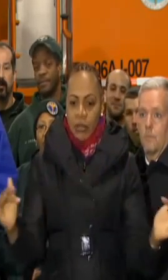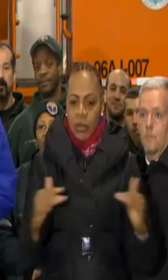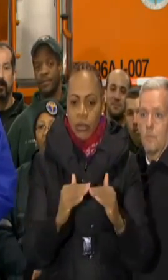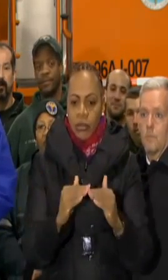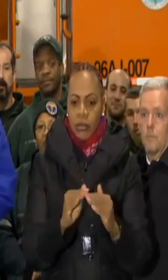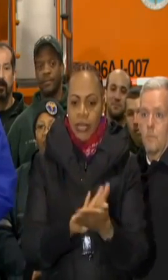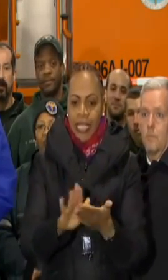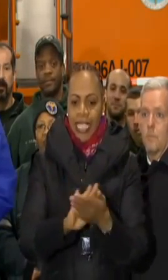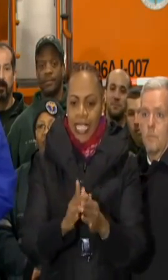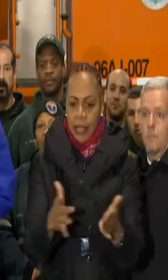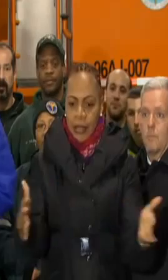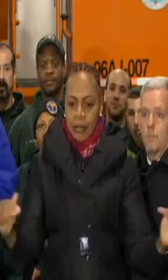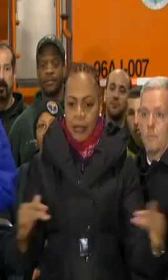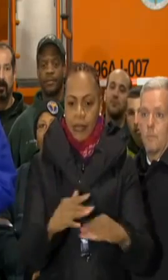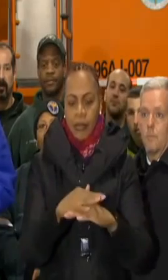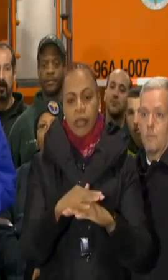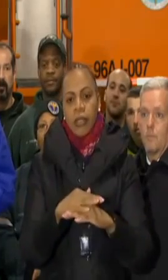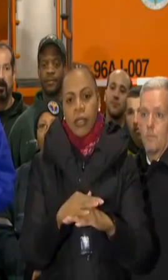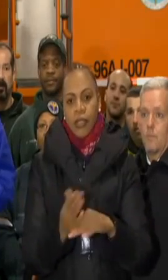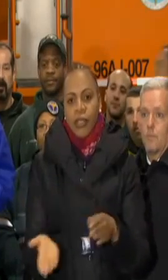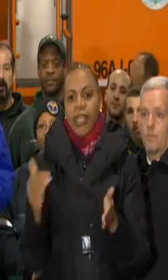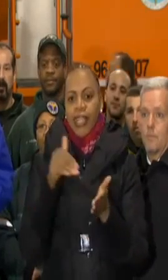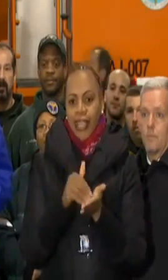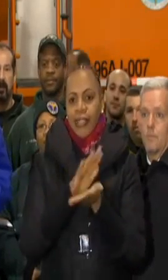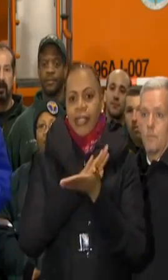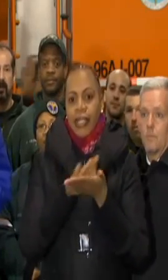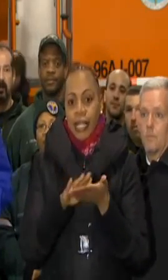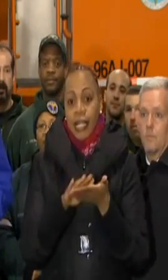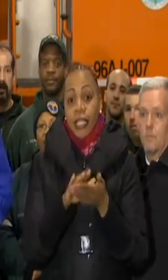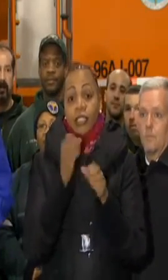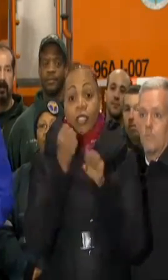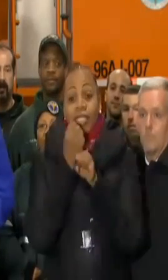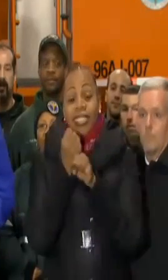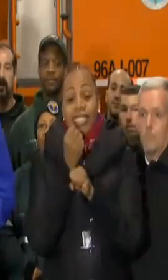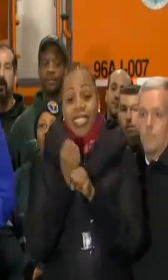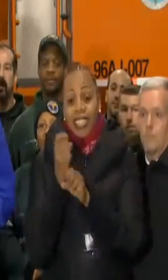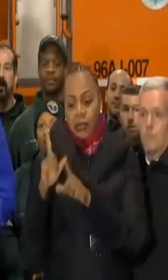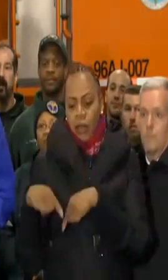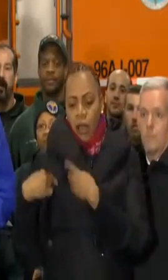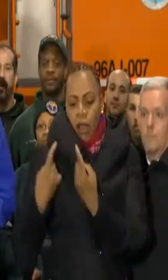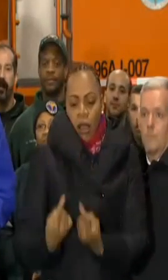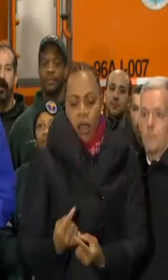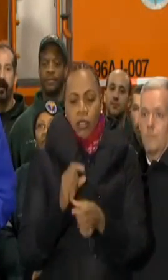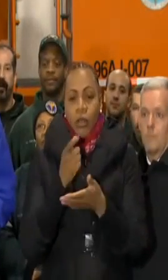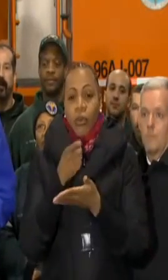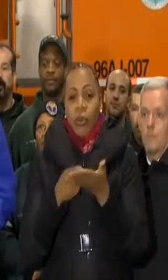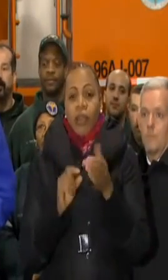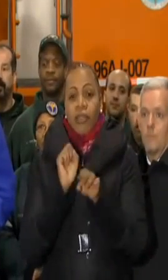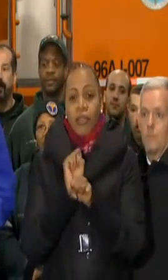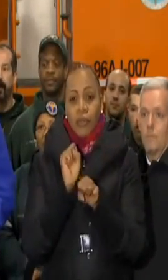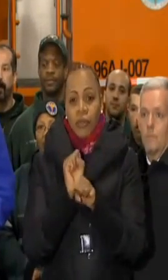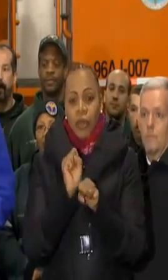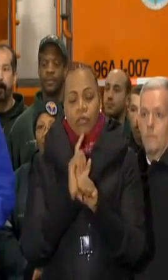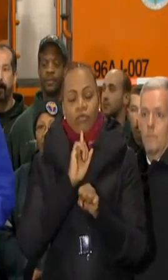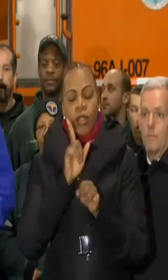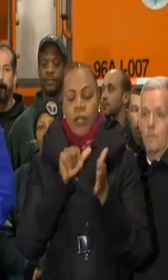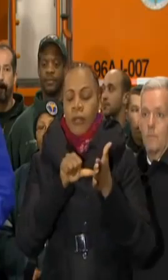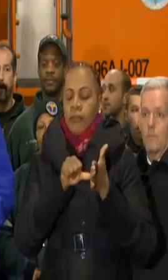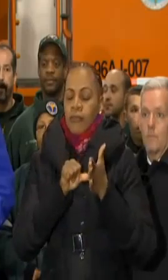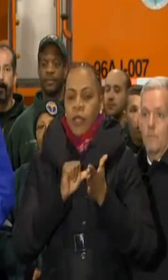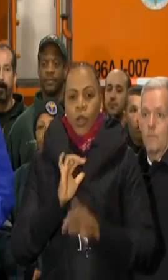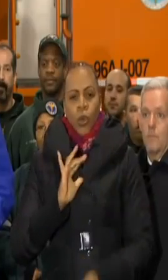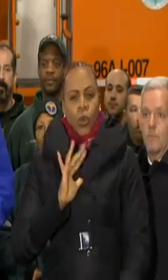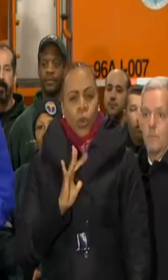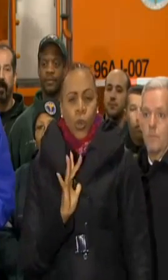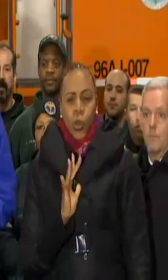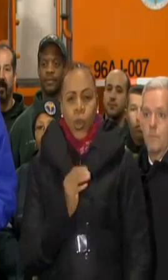it again and again. But that being said, the statistics of what they've done so far are entirely impressive, and every